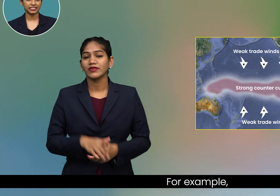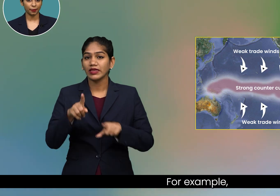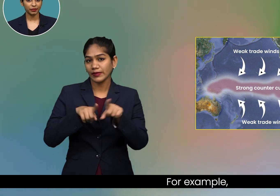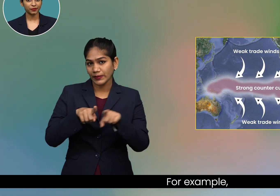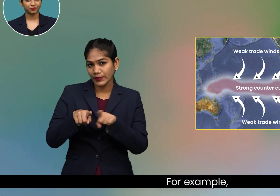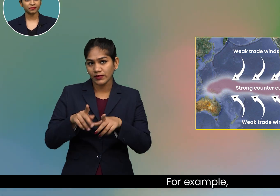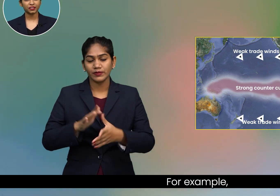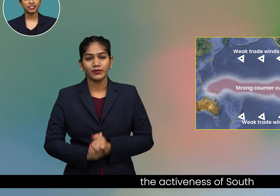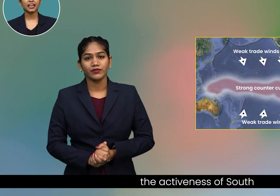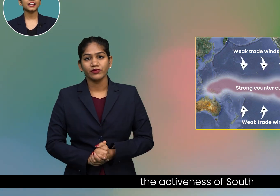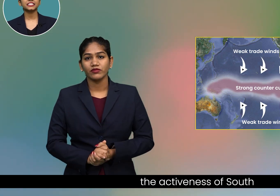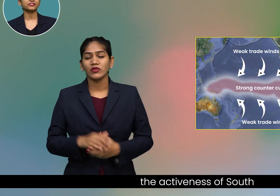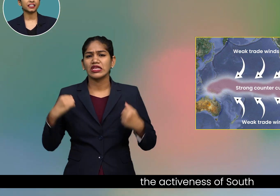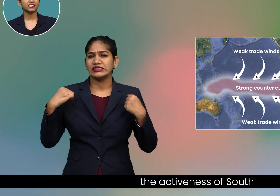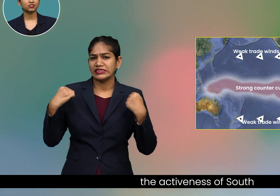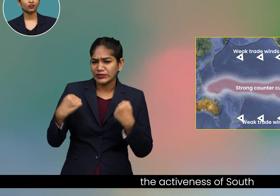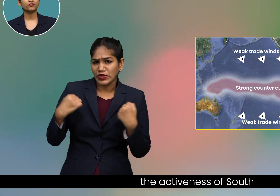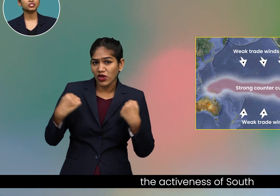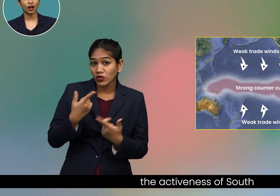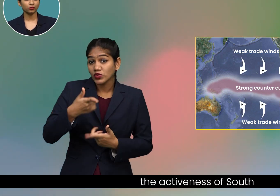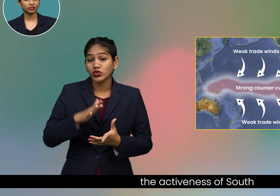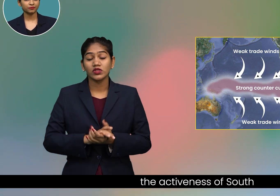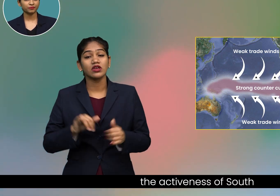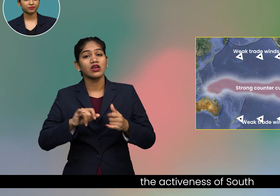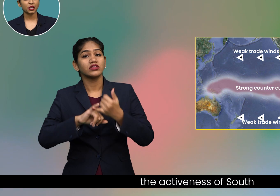For example, the activeness of